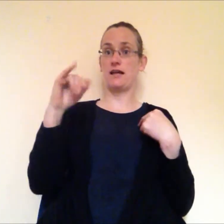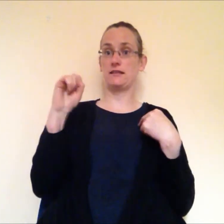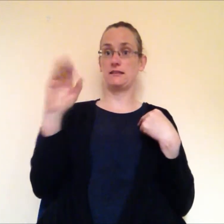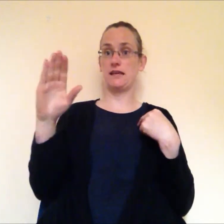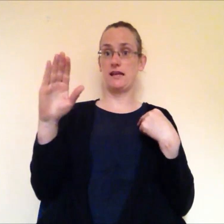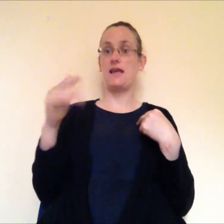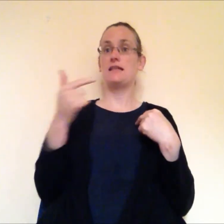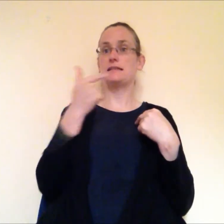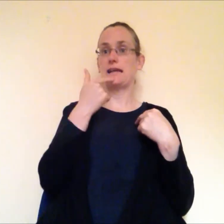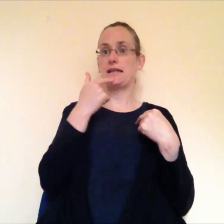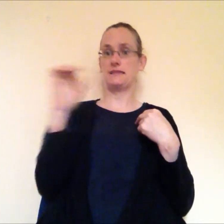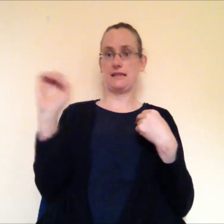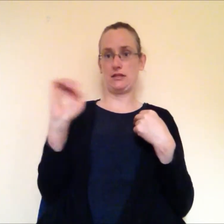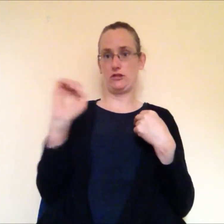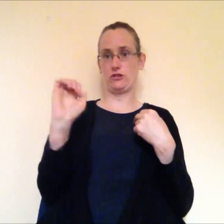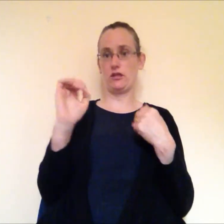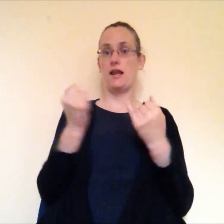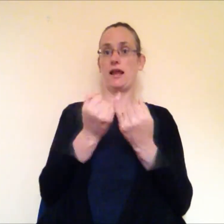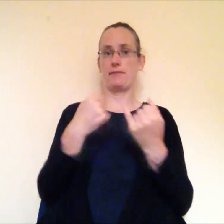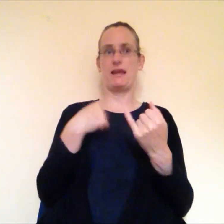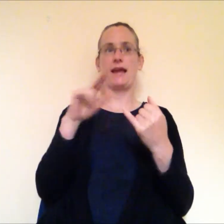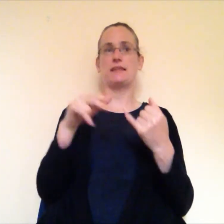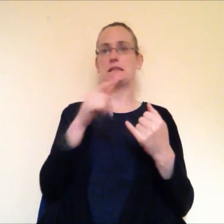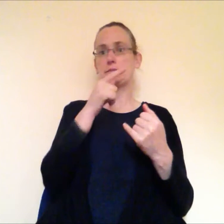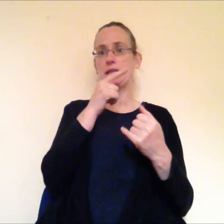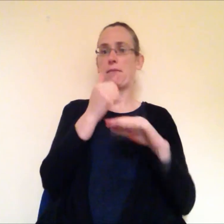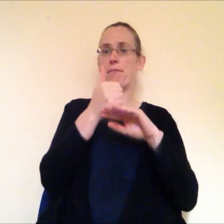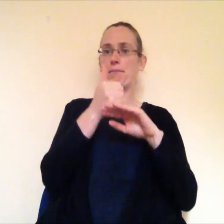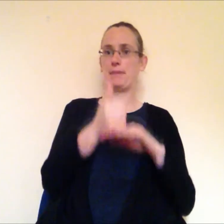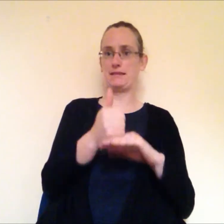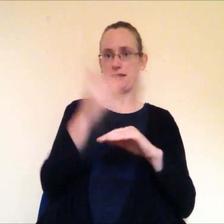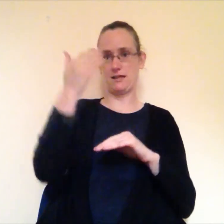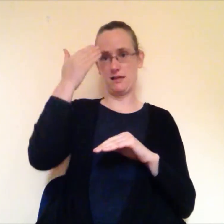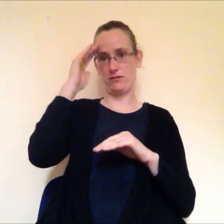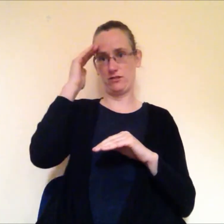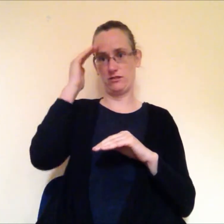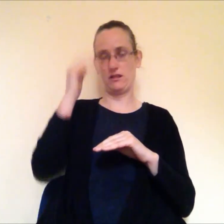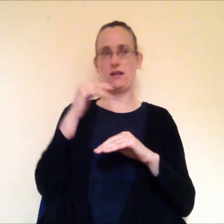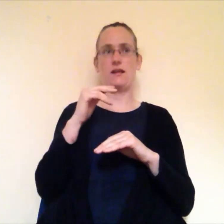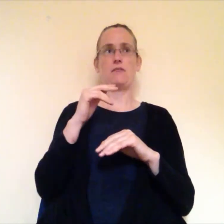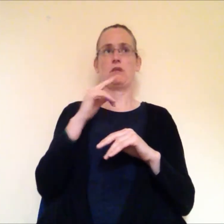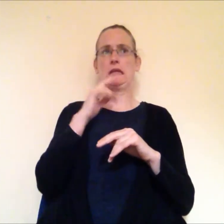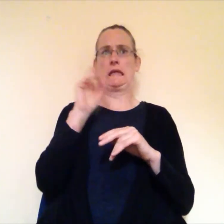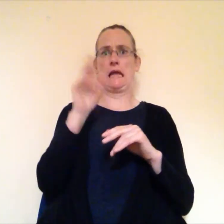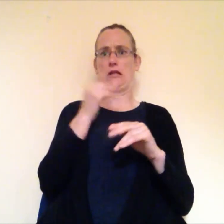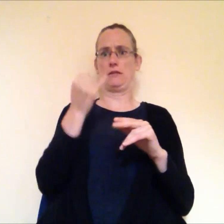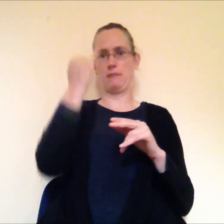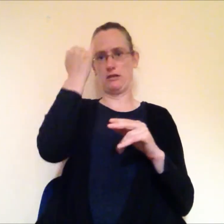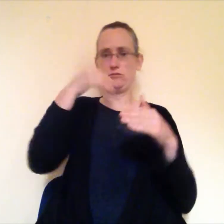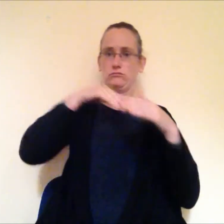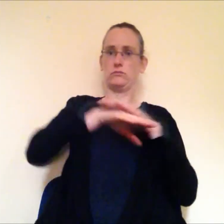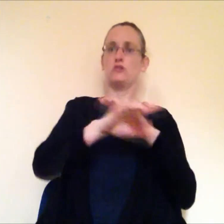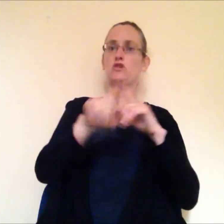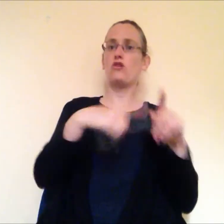language. So it's like me, I'm conversational Irish. I cannot imagine going to speak to my daughter's school or to the